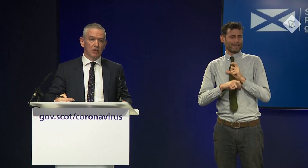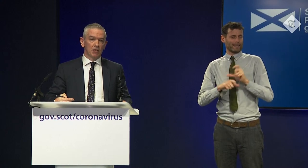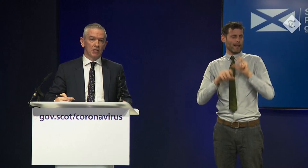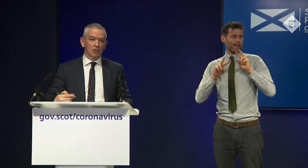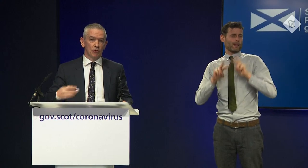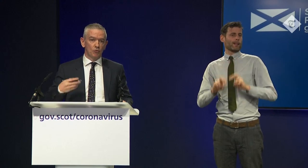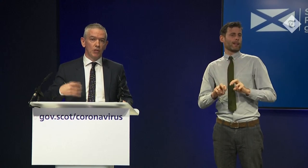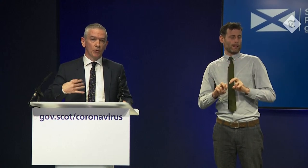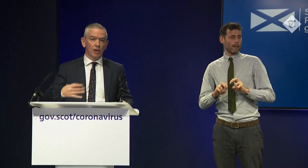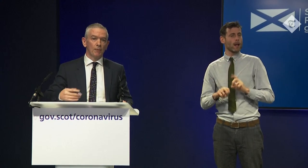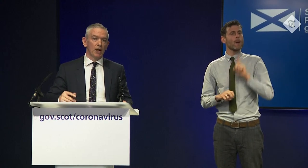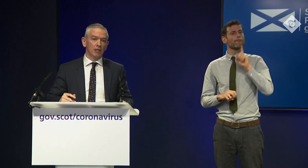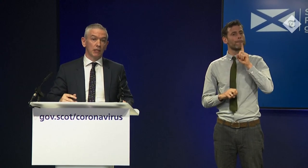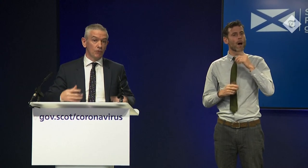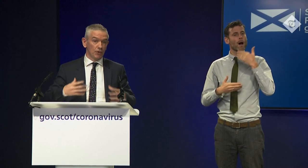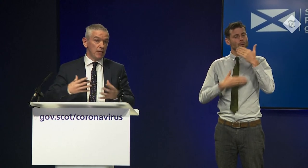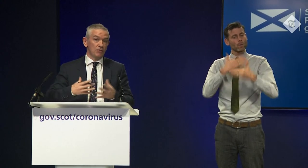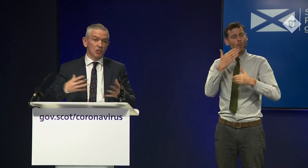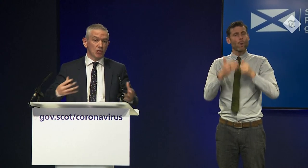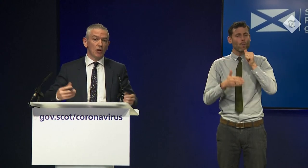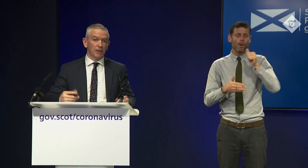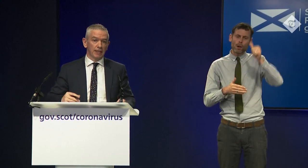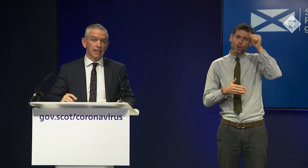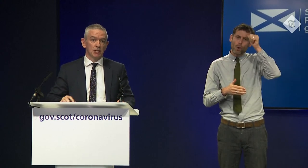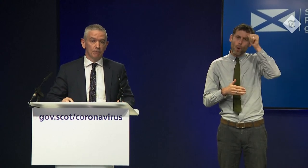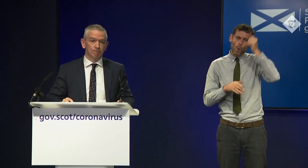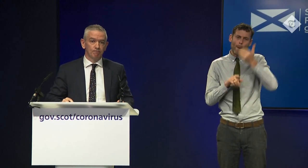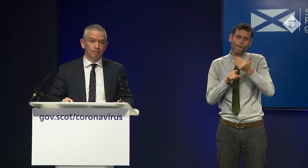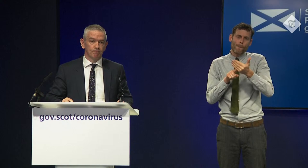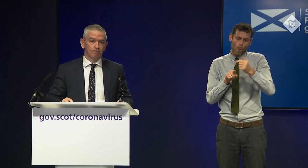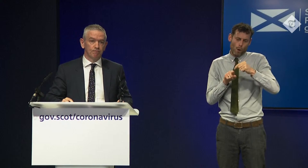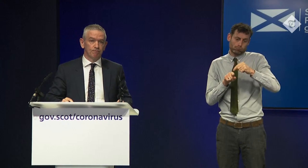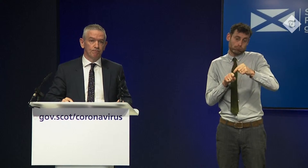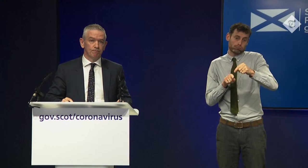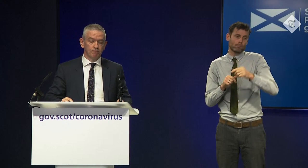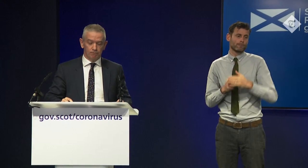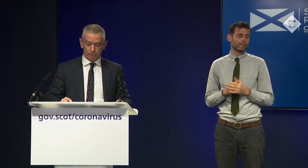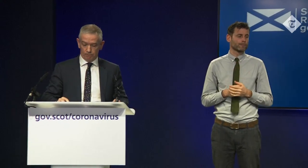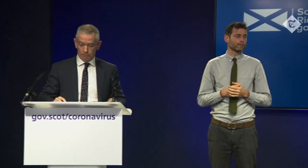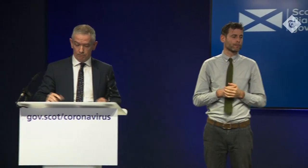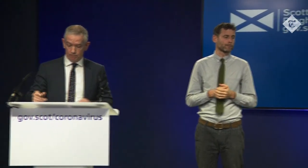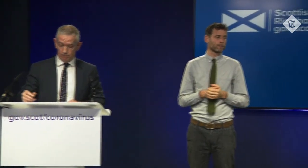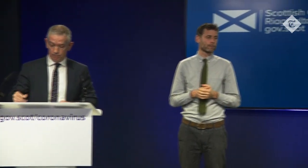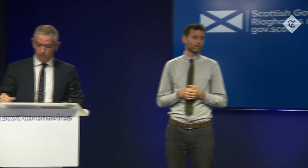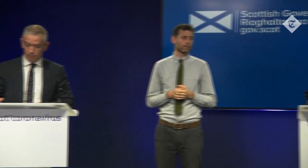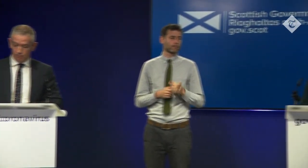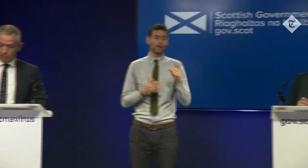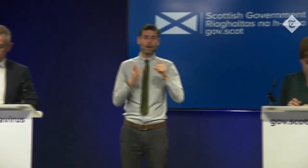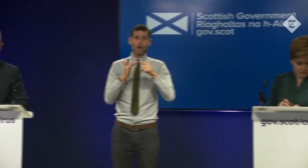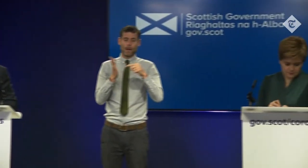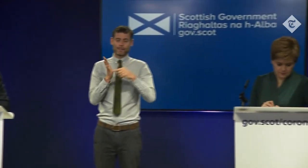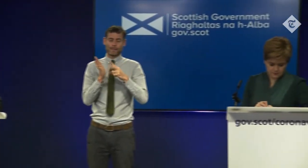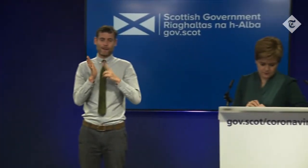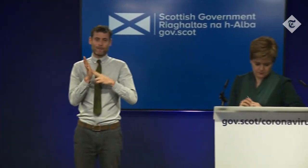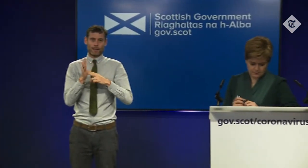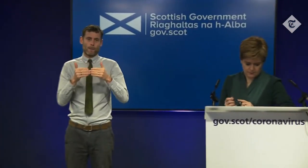and it will increase really quite markedly over the, even just the coming days. Matty Sutton from ITV Border.